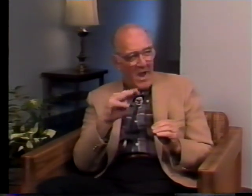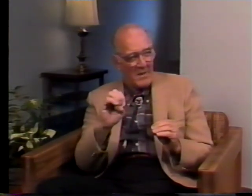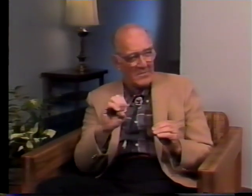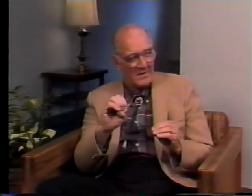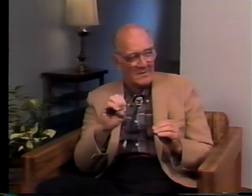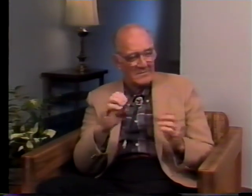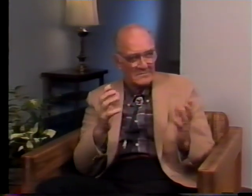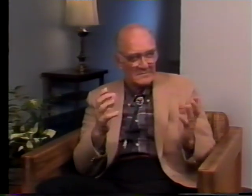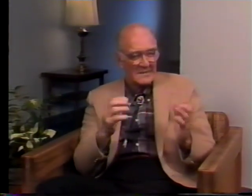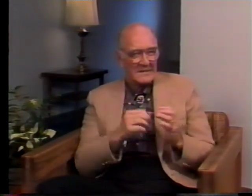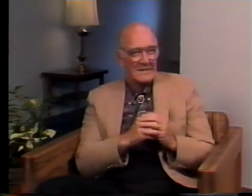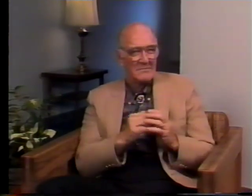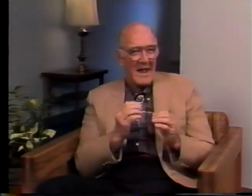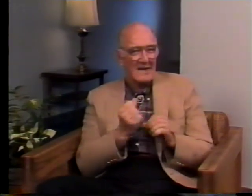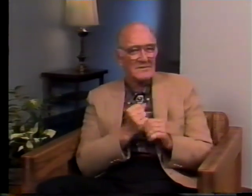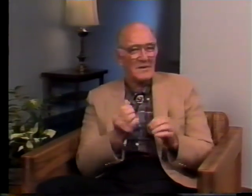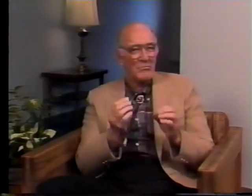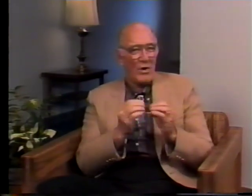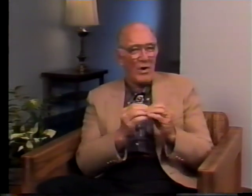mime makes it more